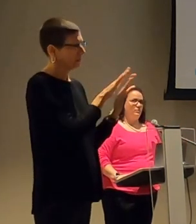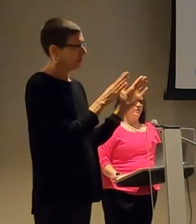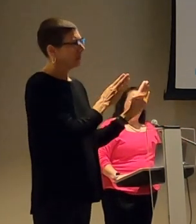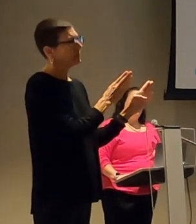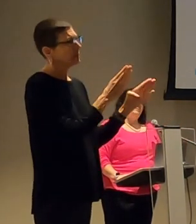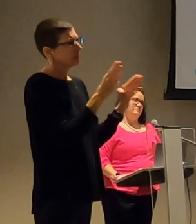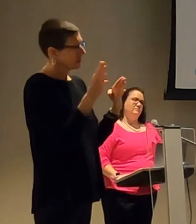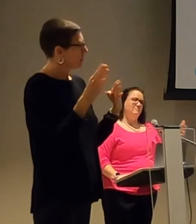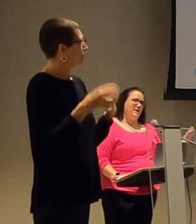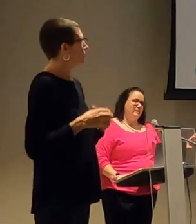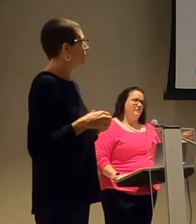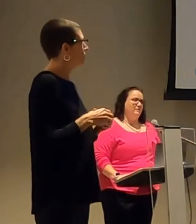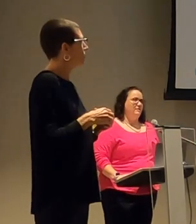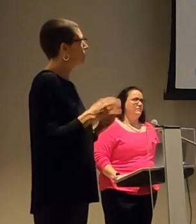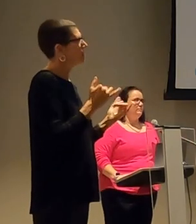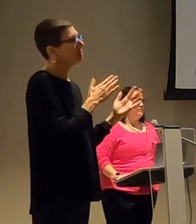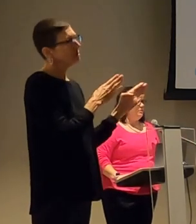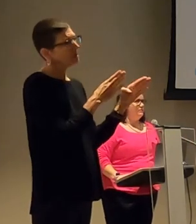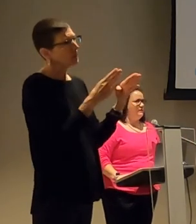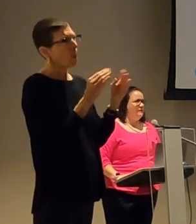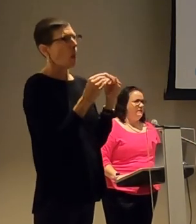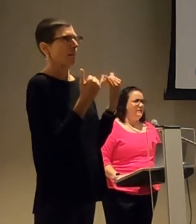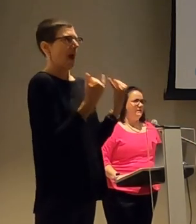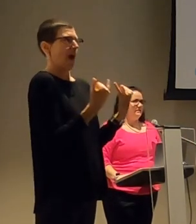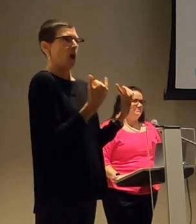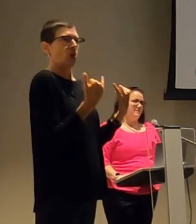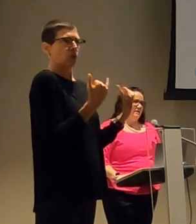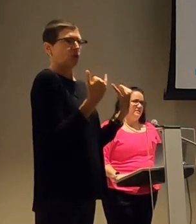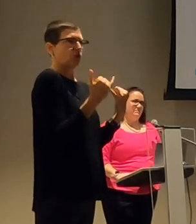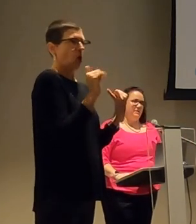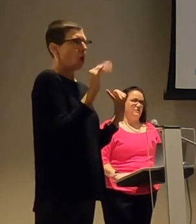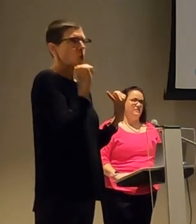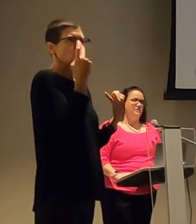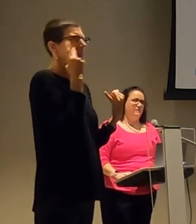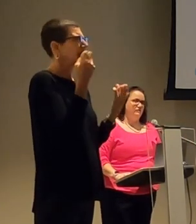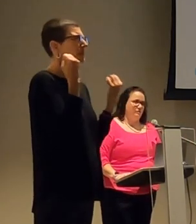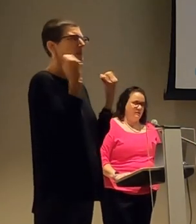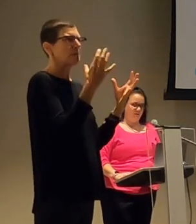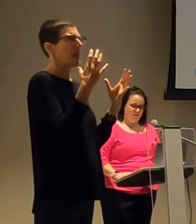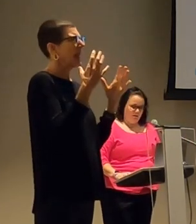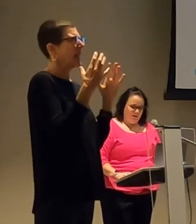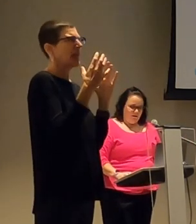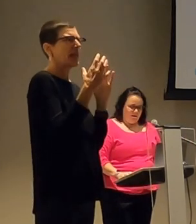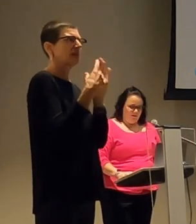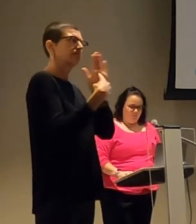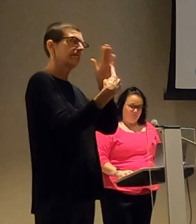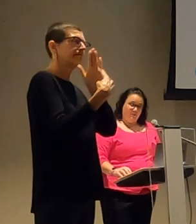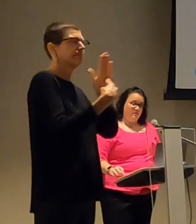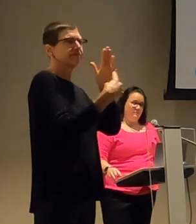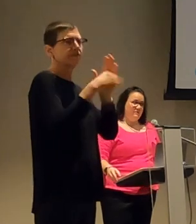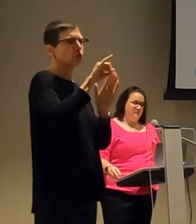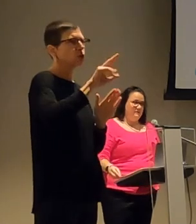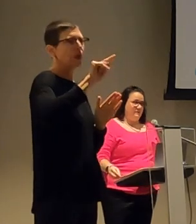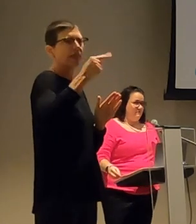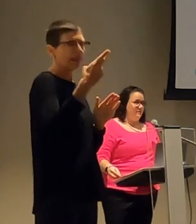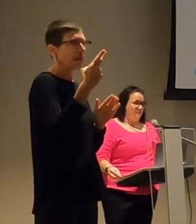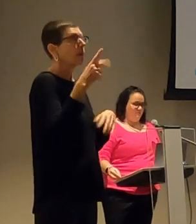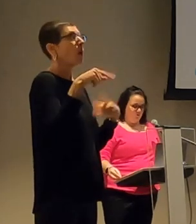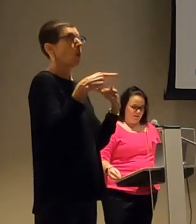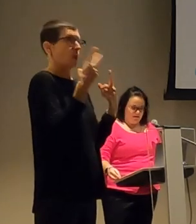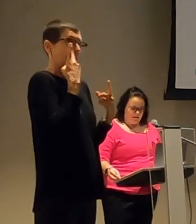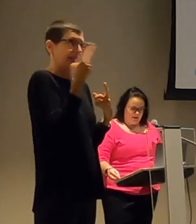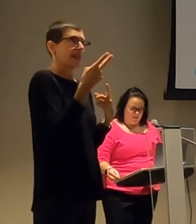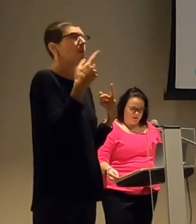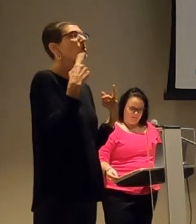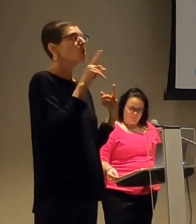get toward modern art, we don't see as many depictions of Judith, but when we do see them,